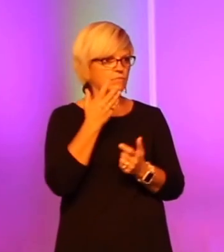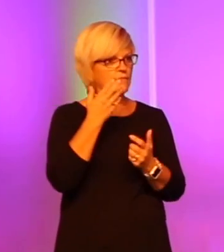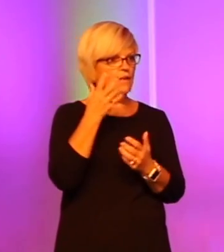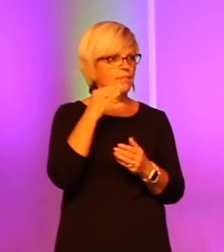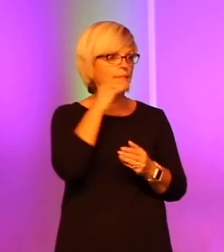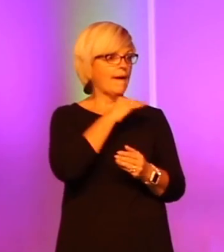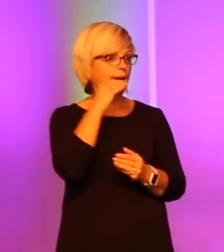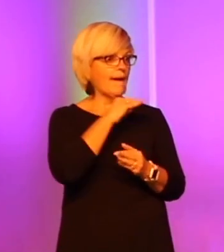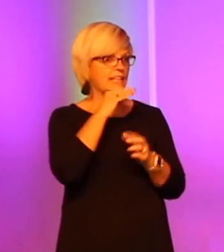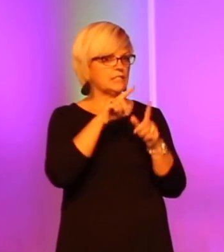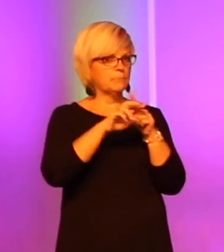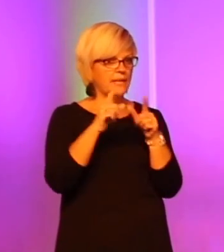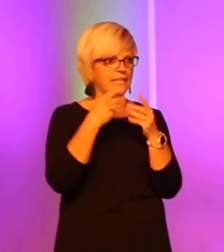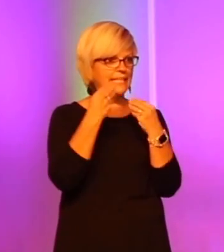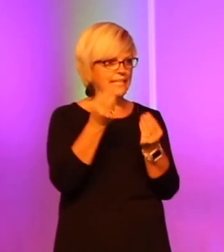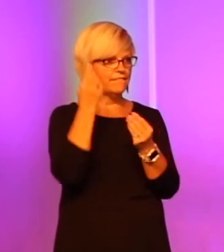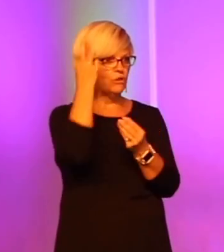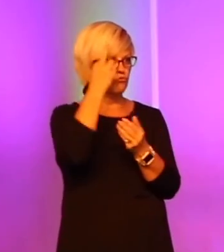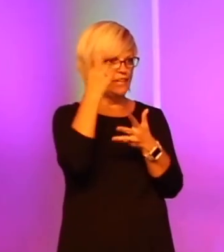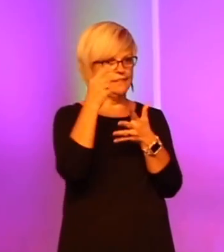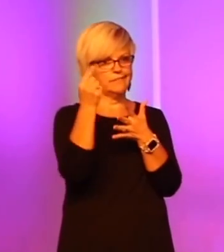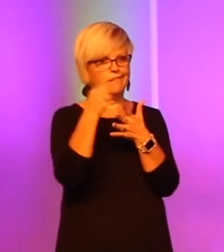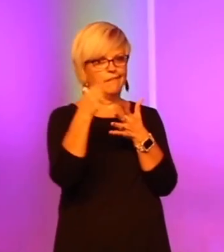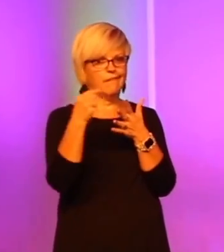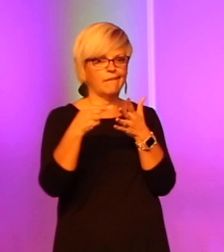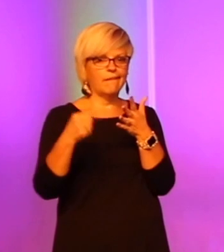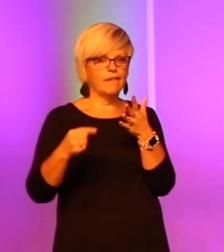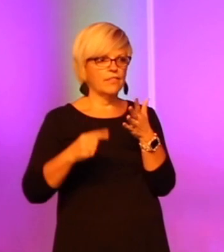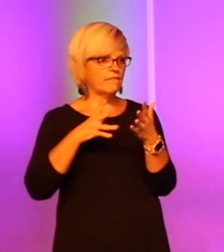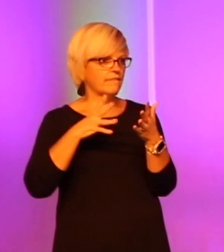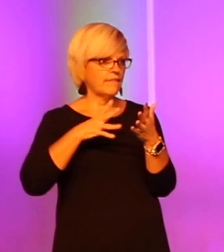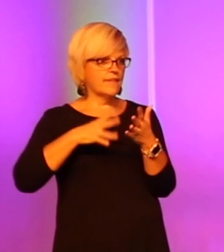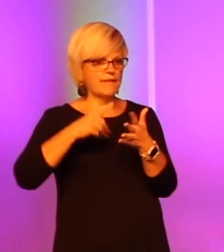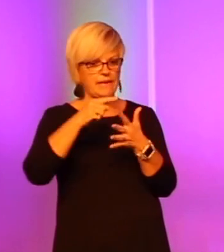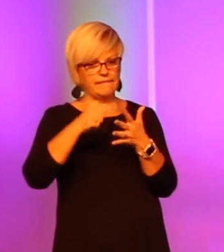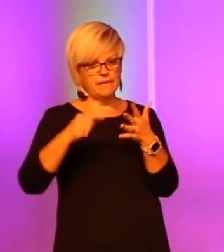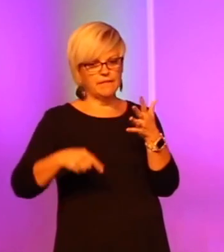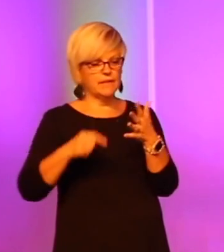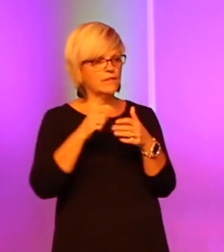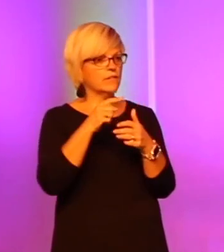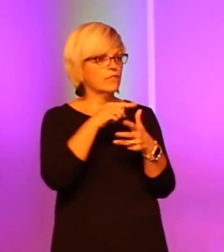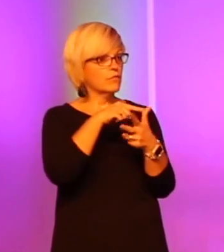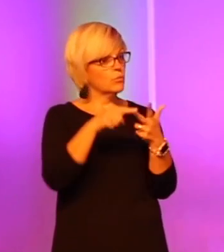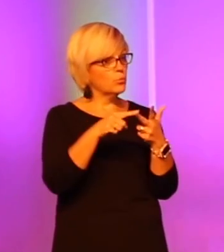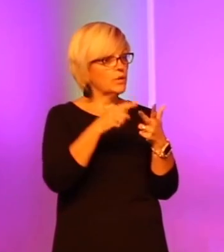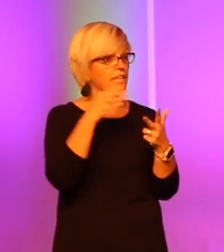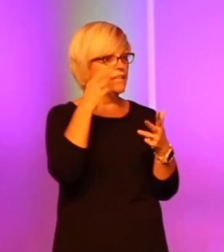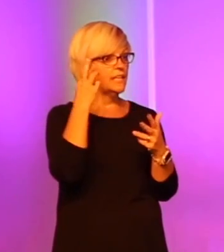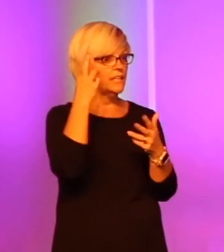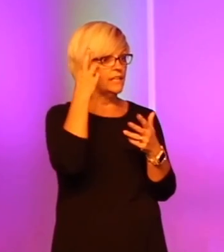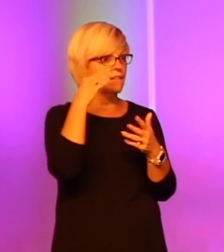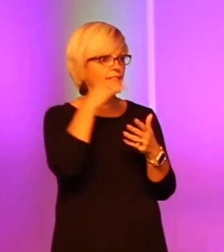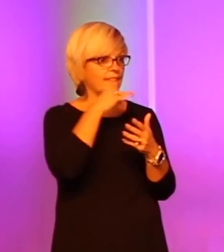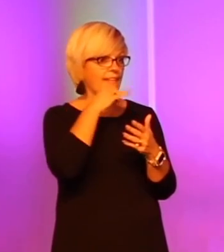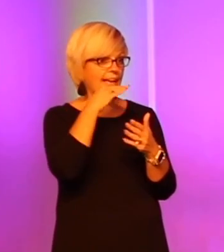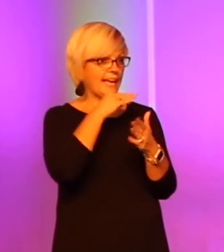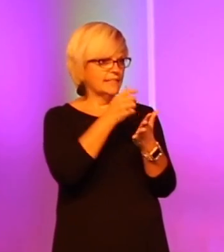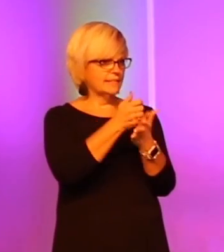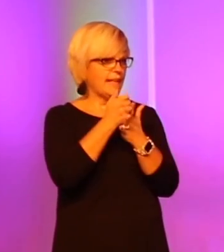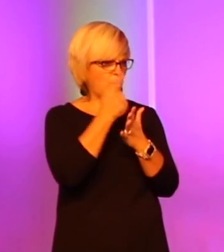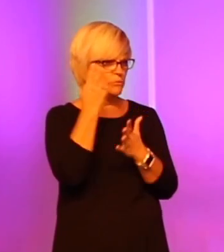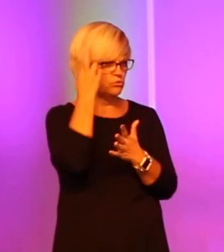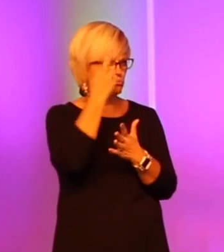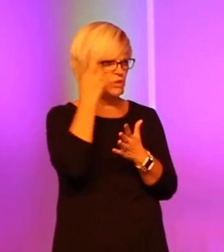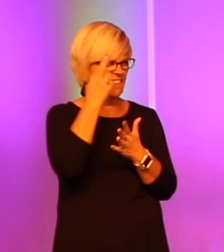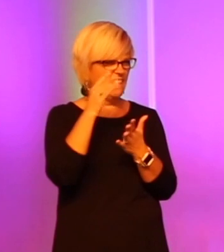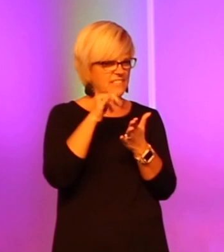telling ourselves lies. Let me give you three main lies that we tell ourselves to rationalize temptation. And this, again, I